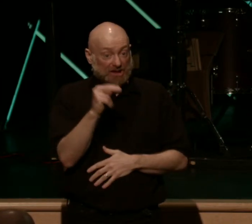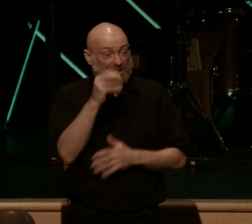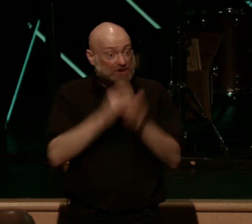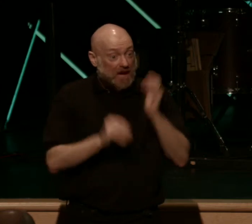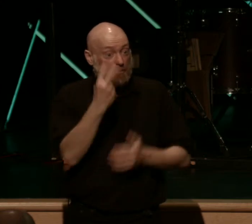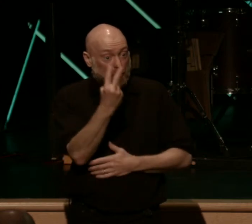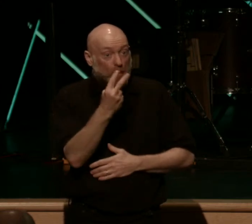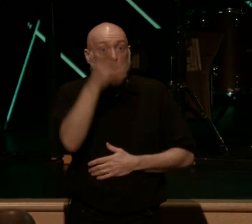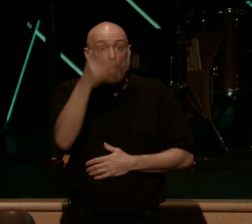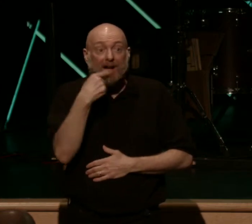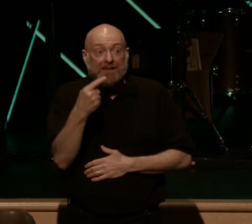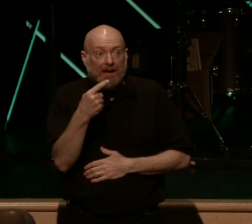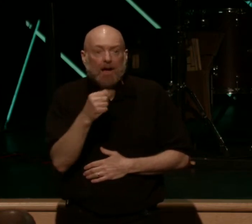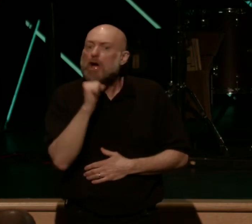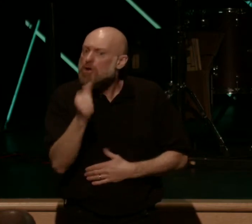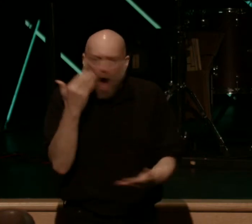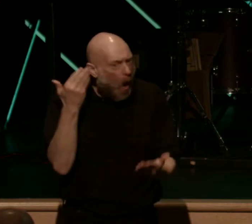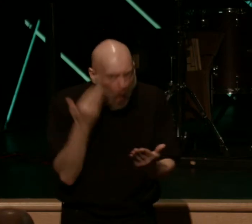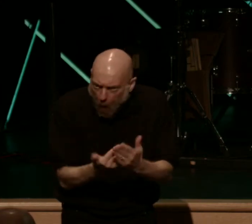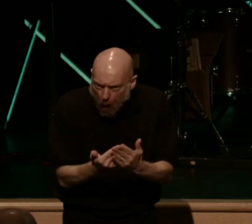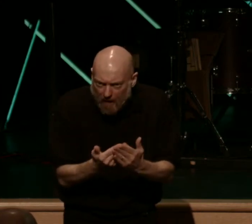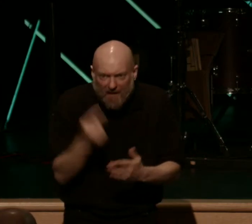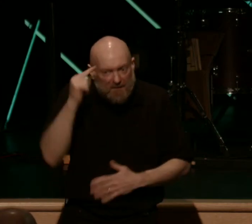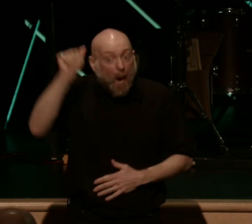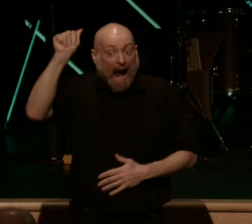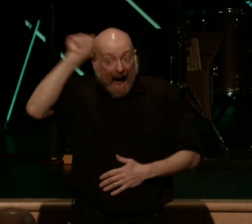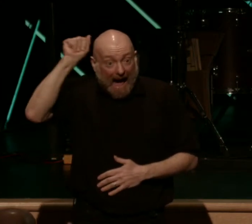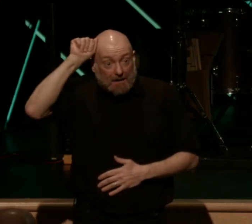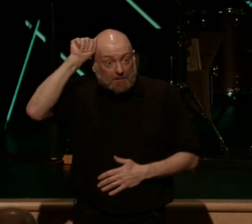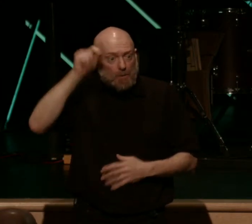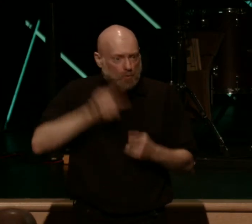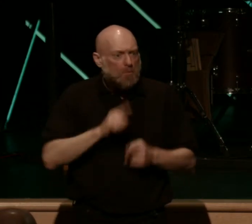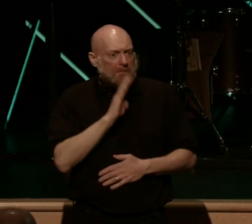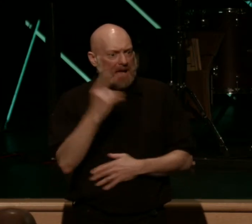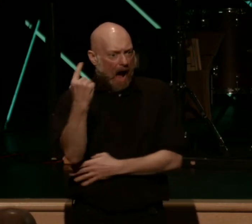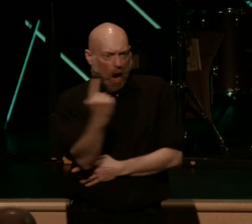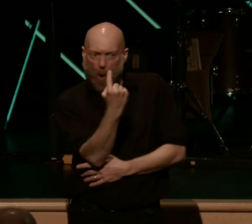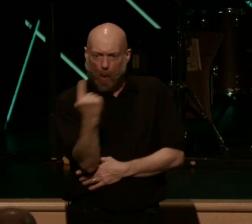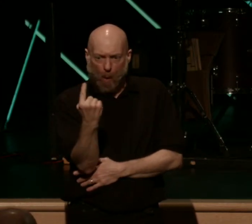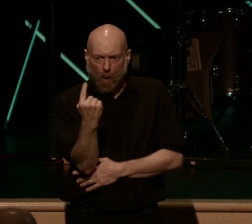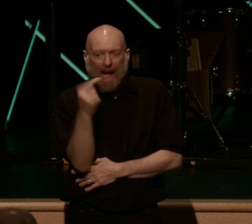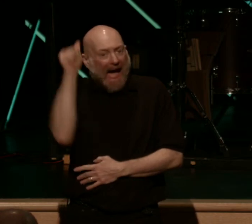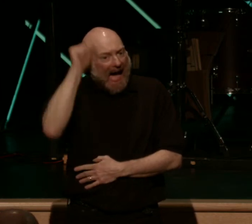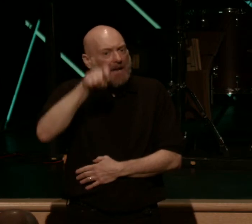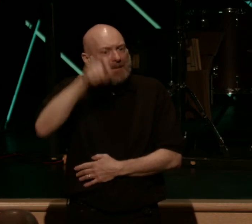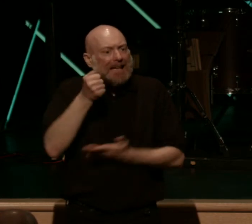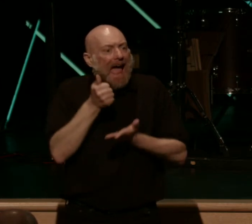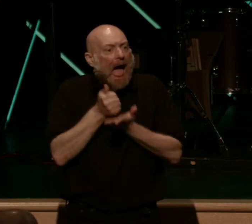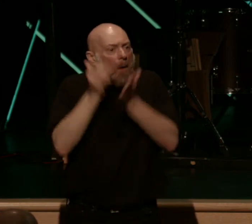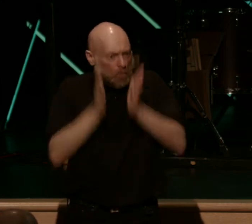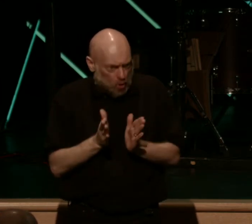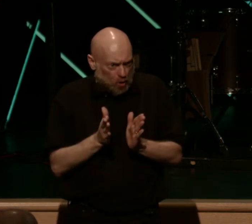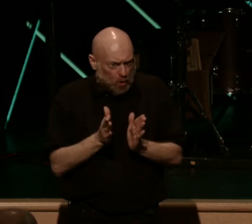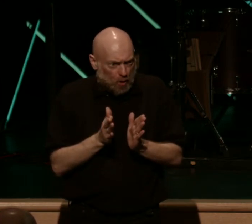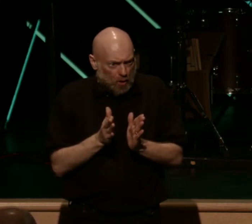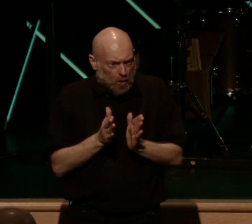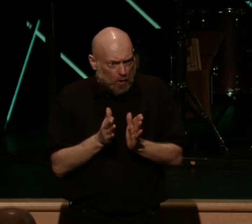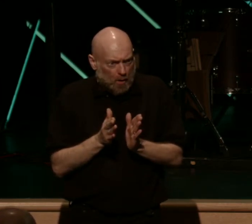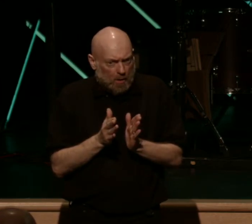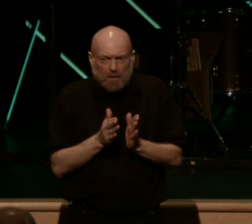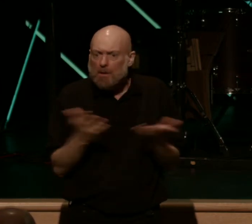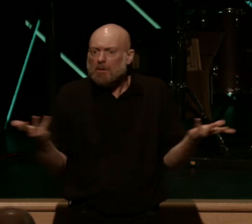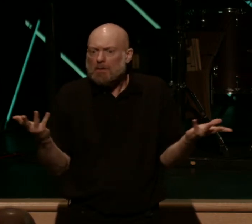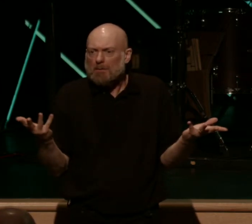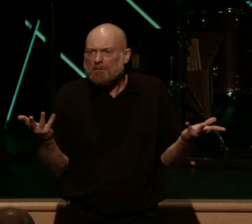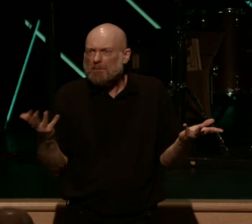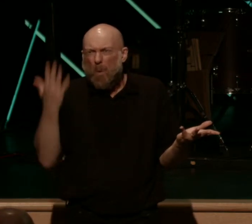God said that it was not good for Adam to be alone, that Adam needed a helper. So why did Adam